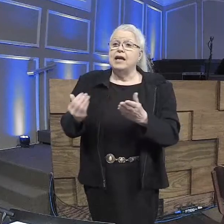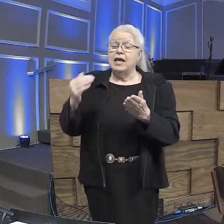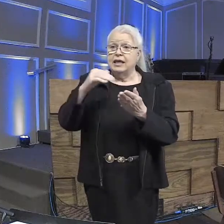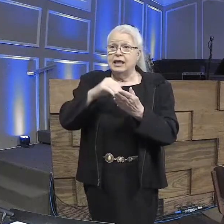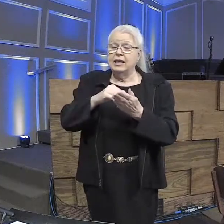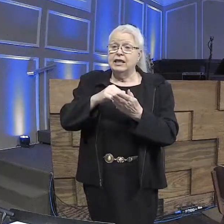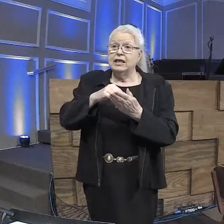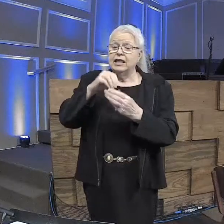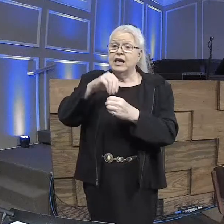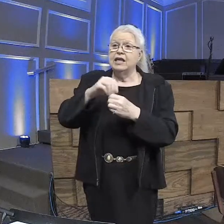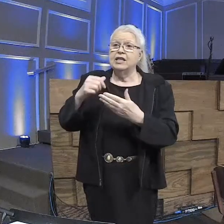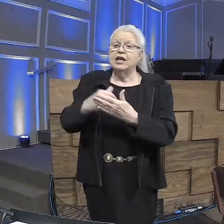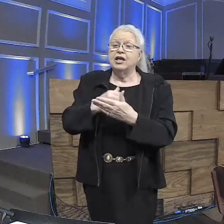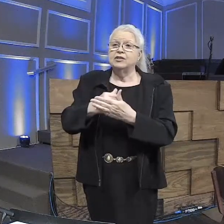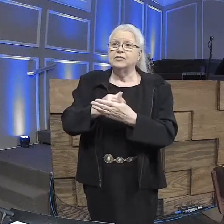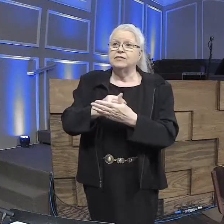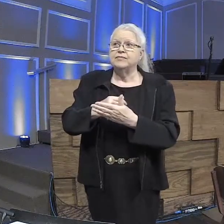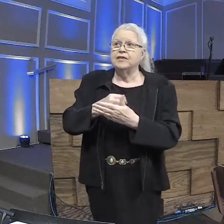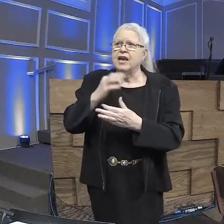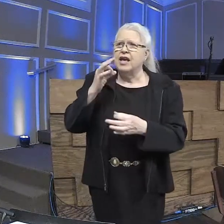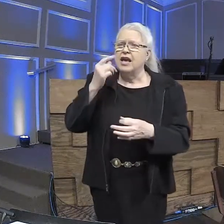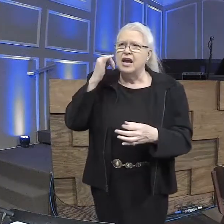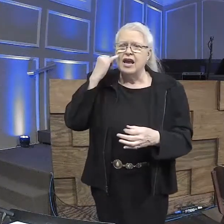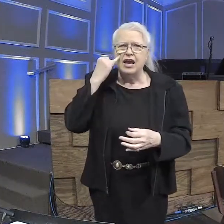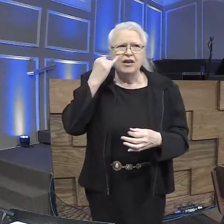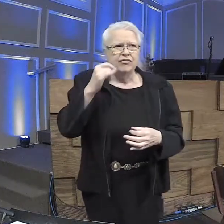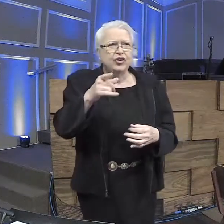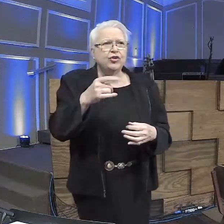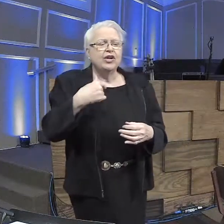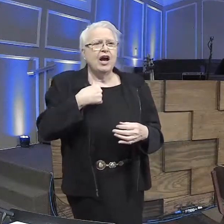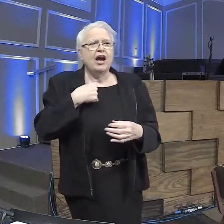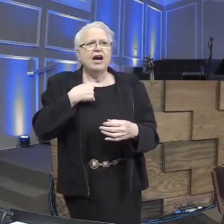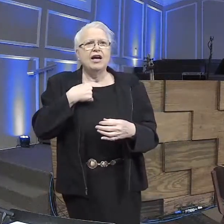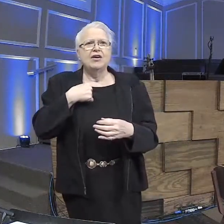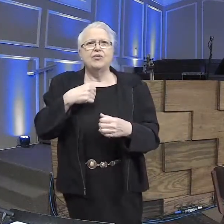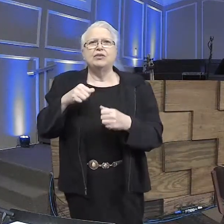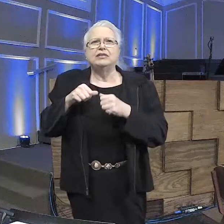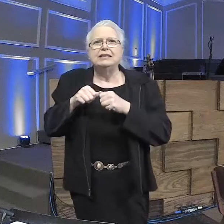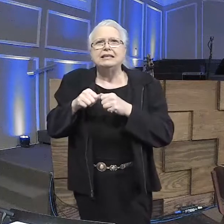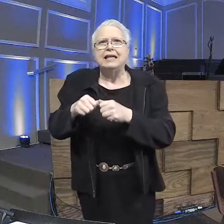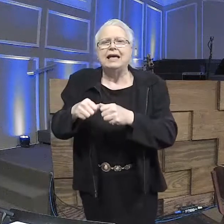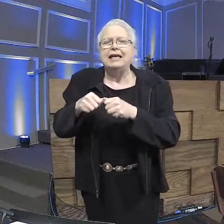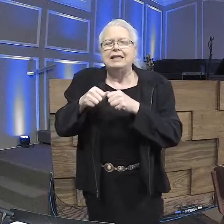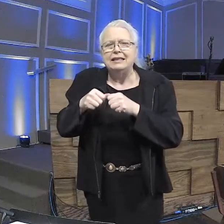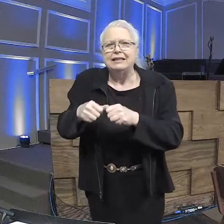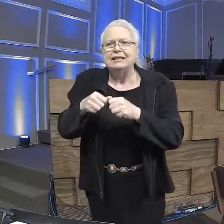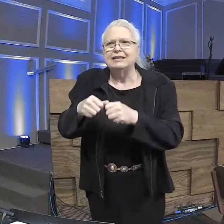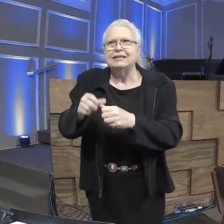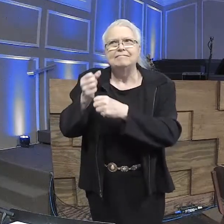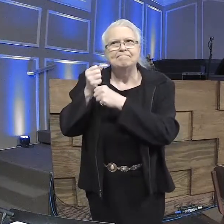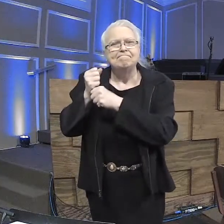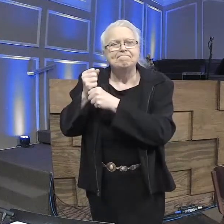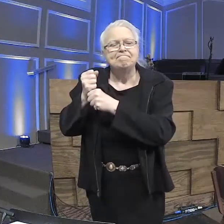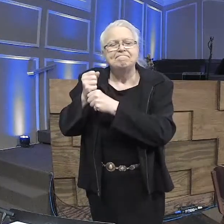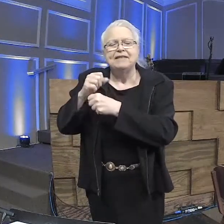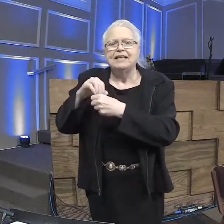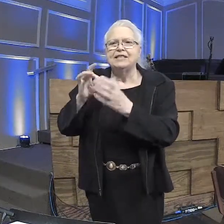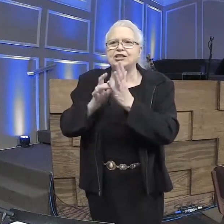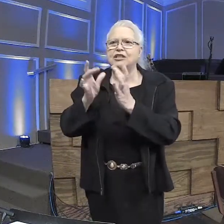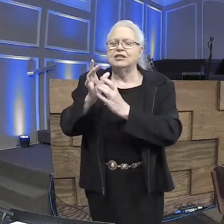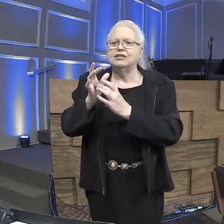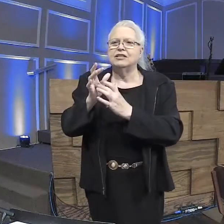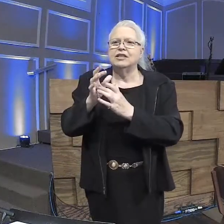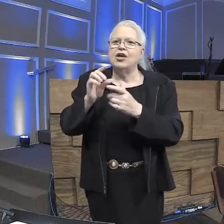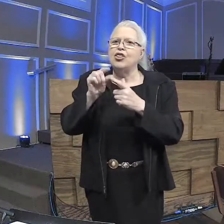we'll stay tethered and anchored to Jesus Christ. See the word picture? Rooted and built